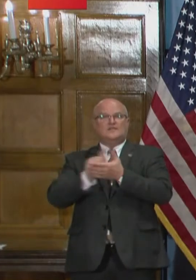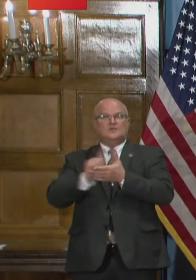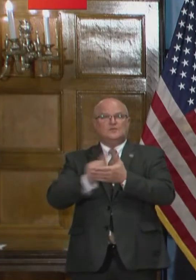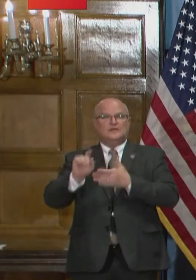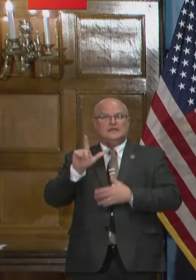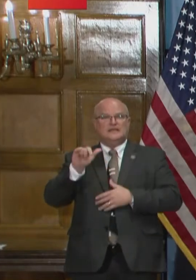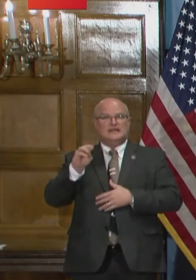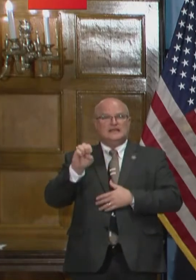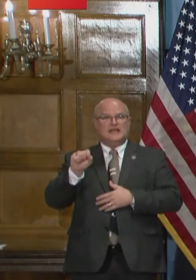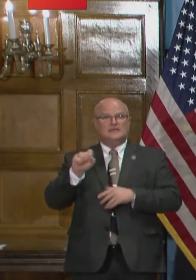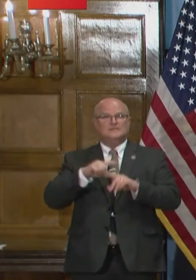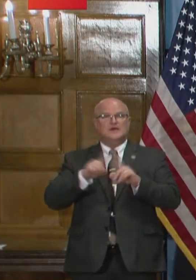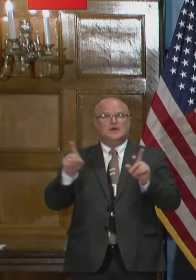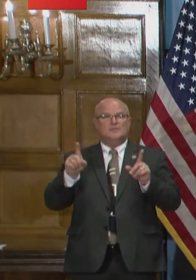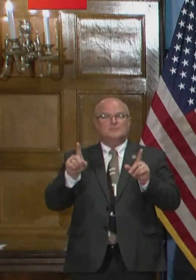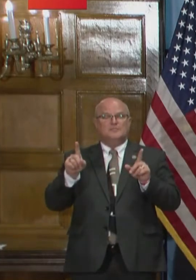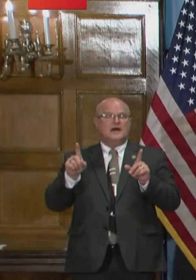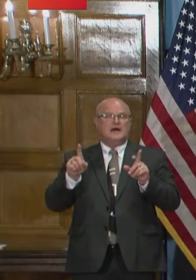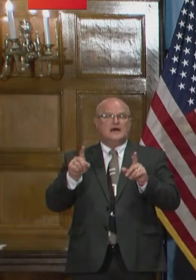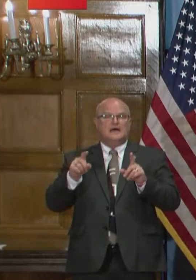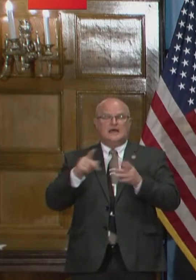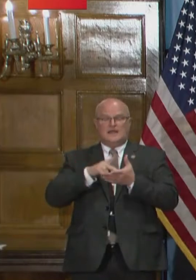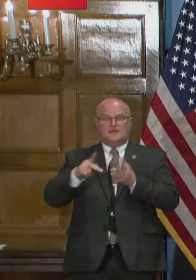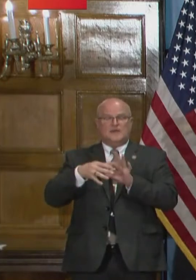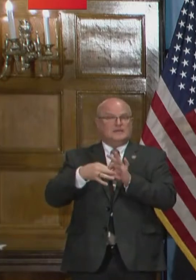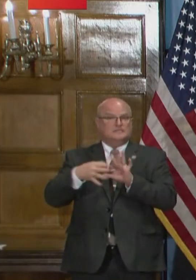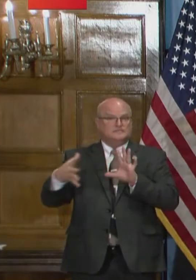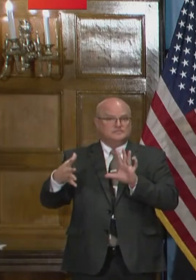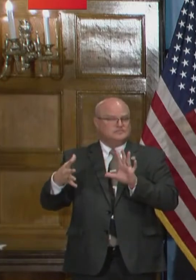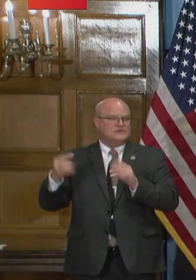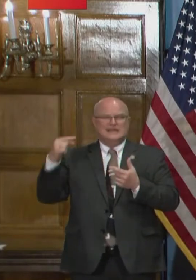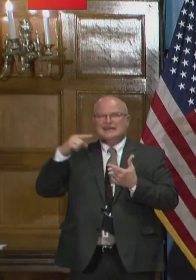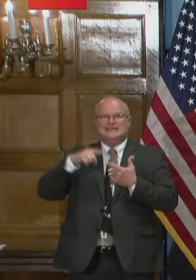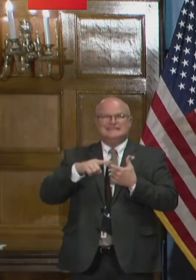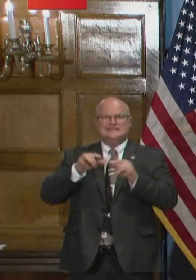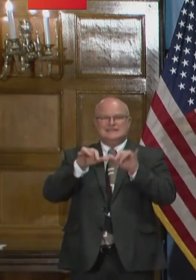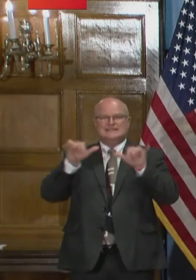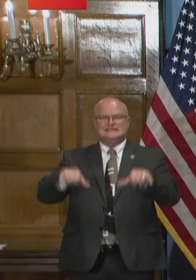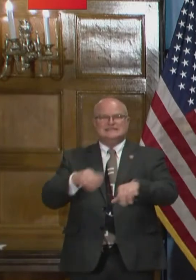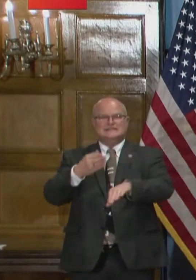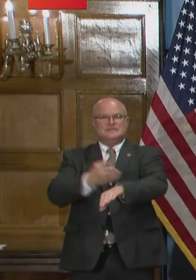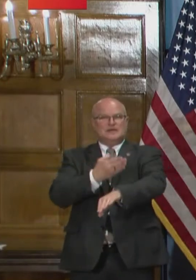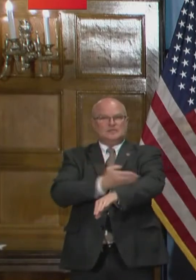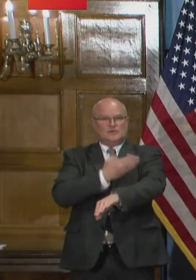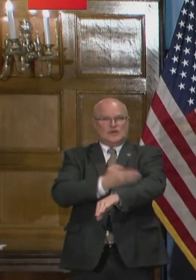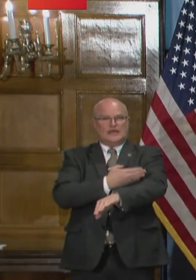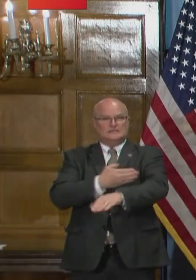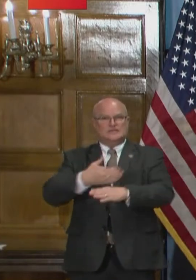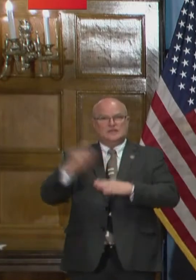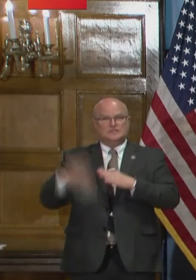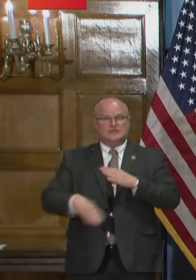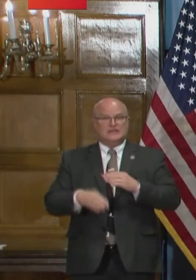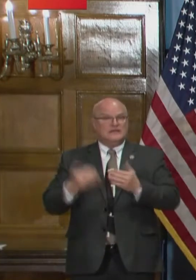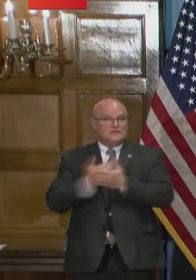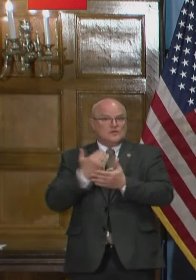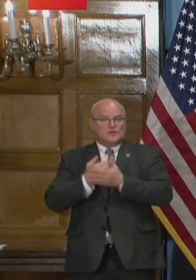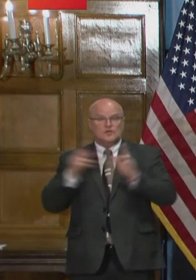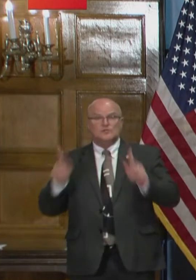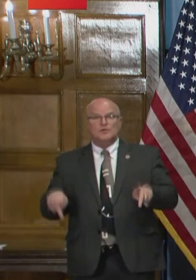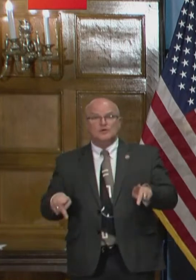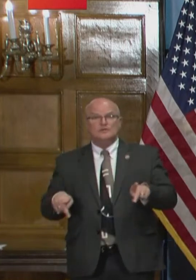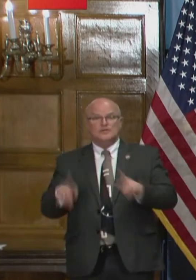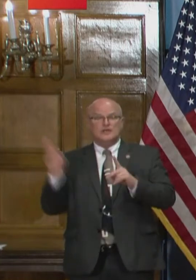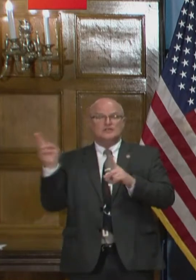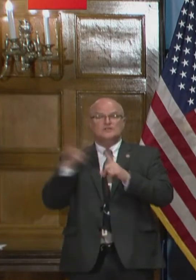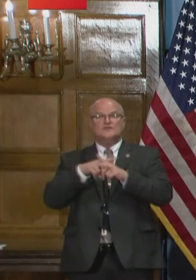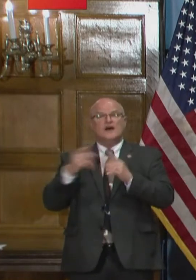claims, but the payments will not be released until the system upgrades are complete. If you're a new claimant and you